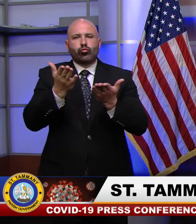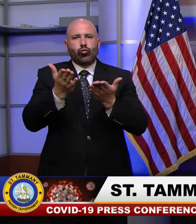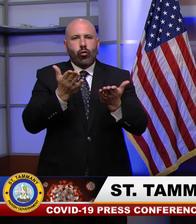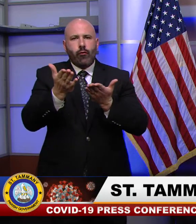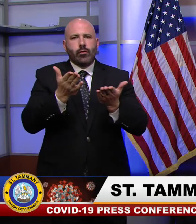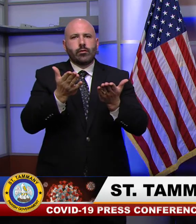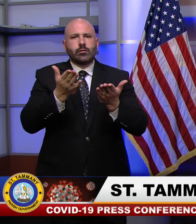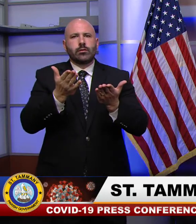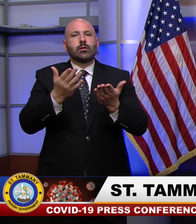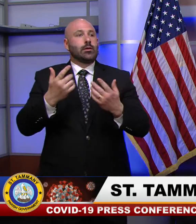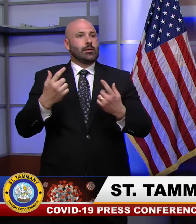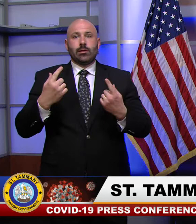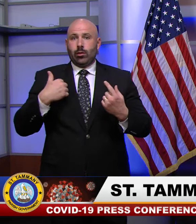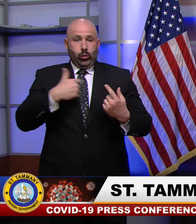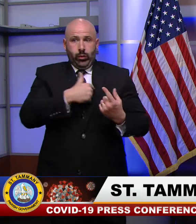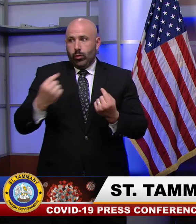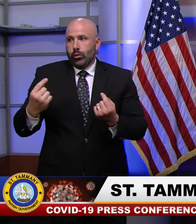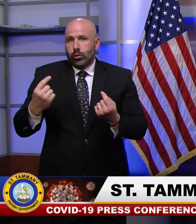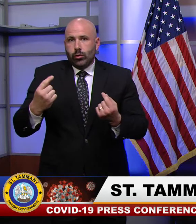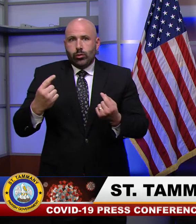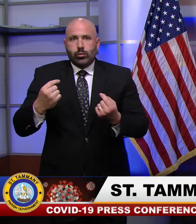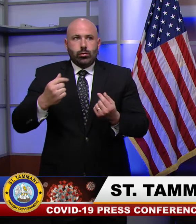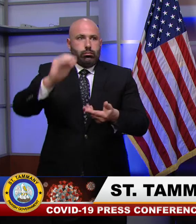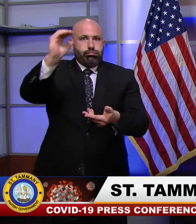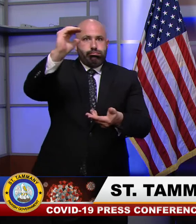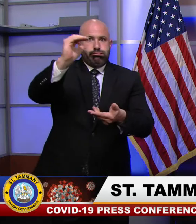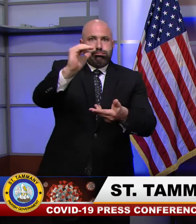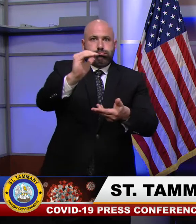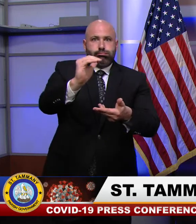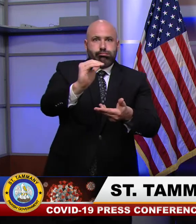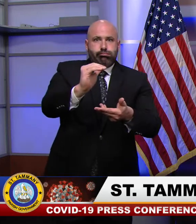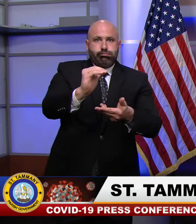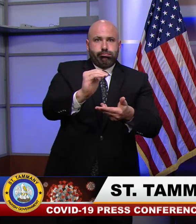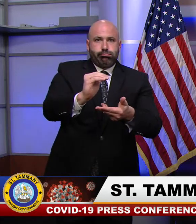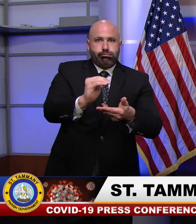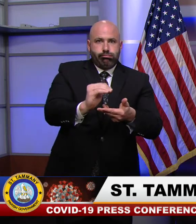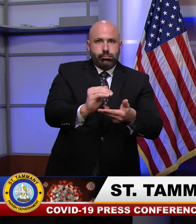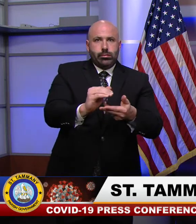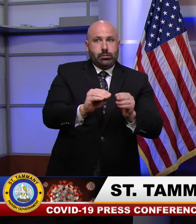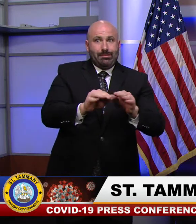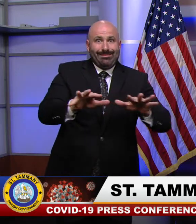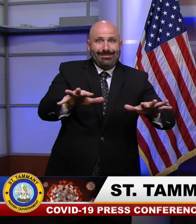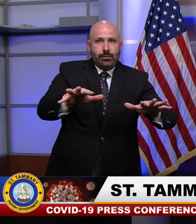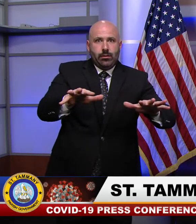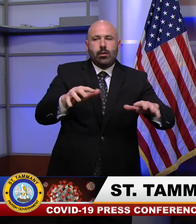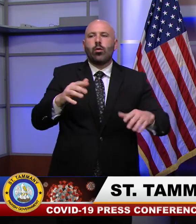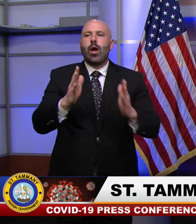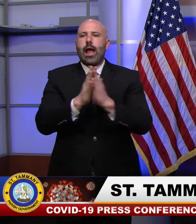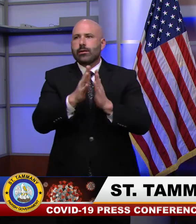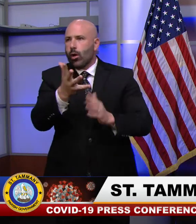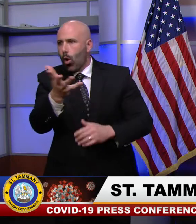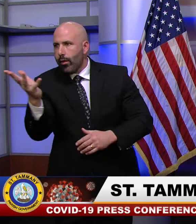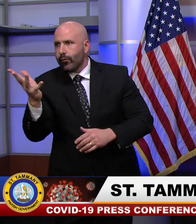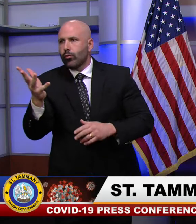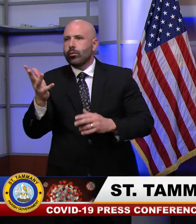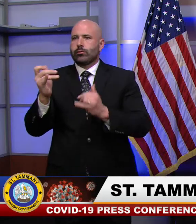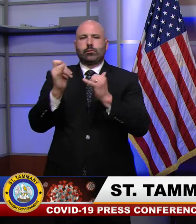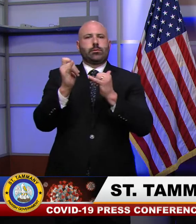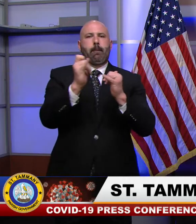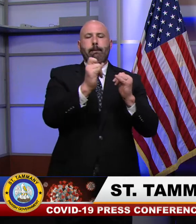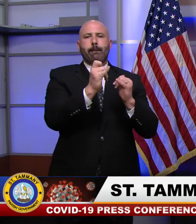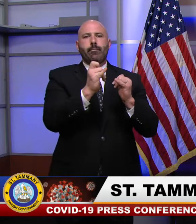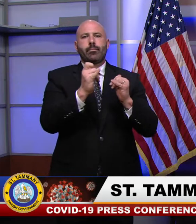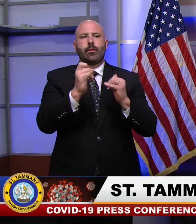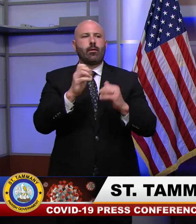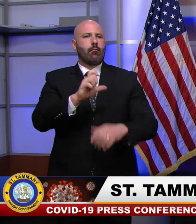our part to flatten the curve. We are asking all members of the public to do the same. Police,